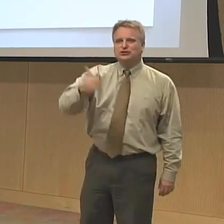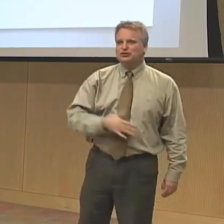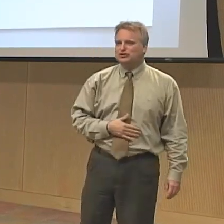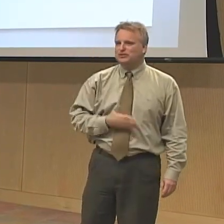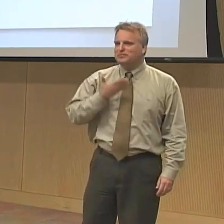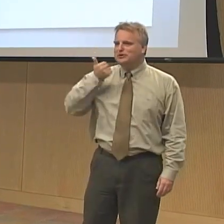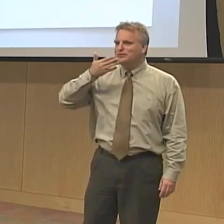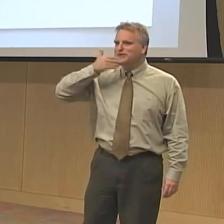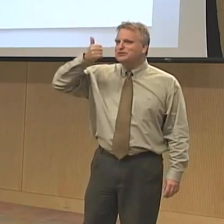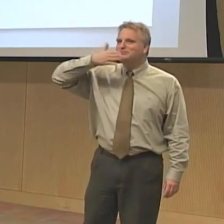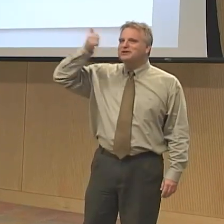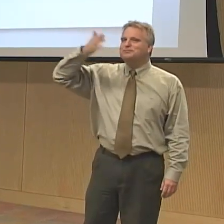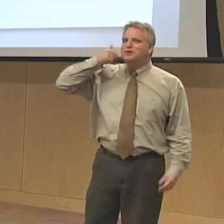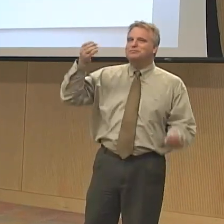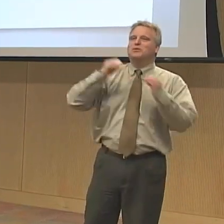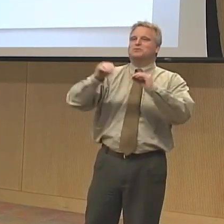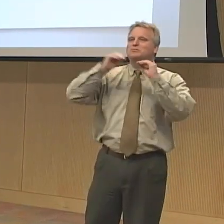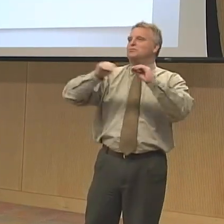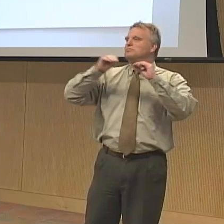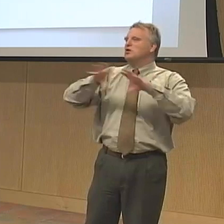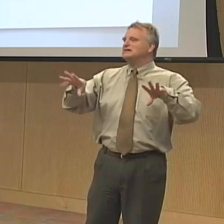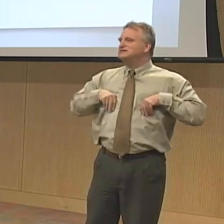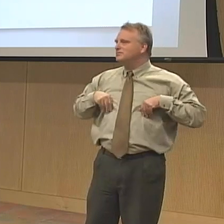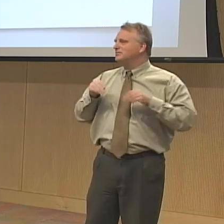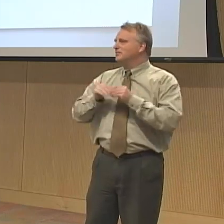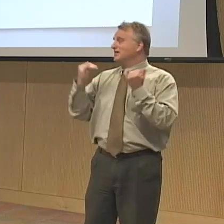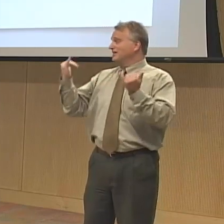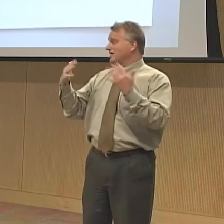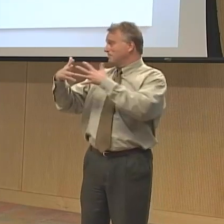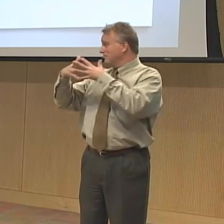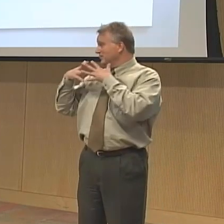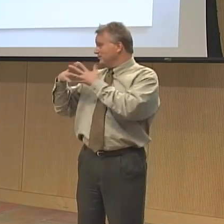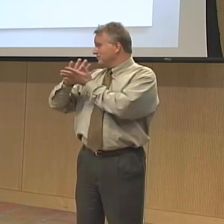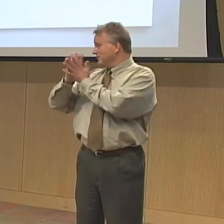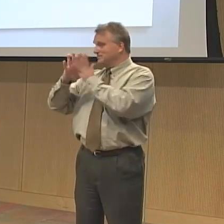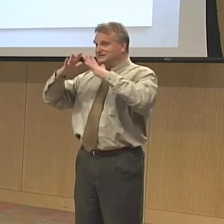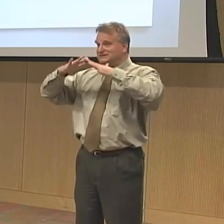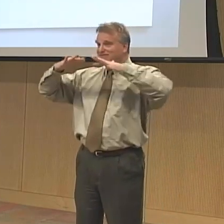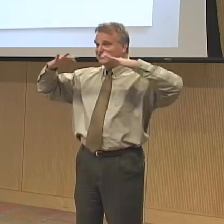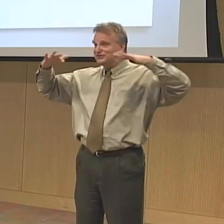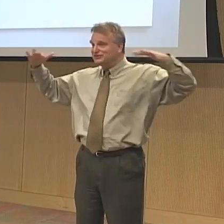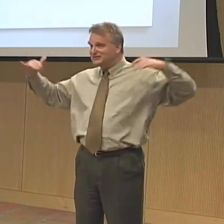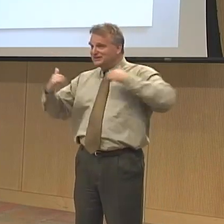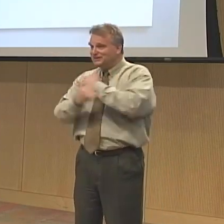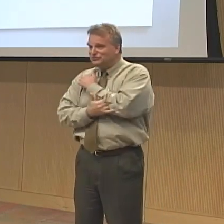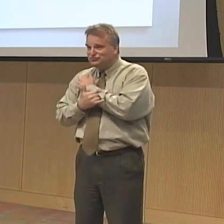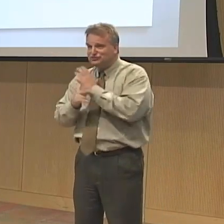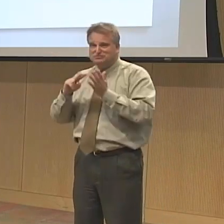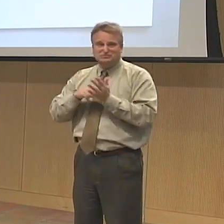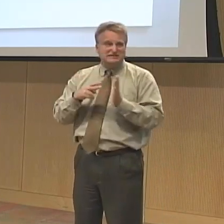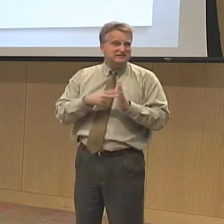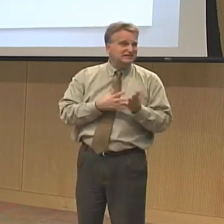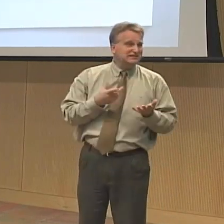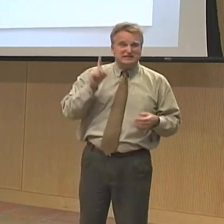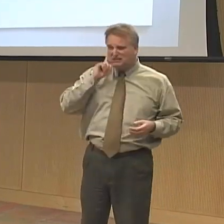And the future looks even brighter. Being deaf will be even more accepted. Our country is becoming more